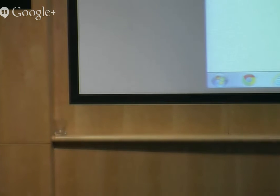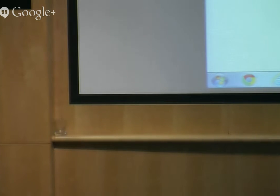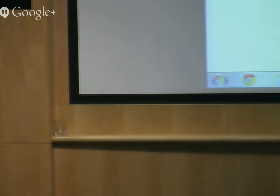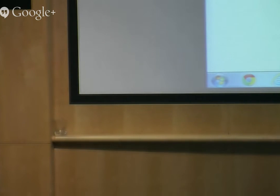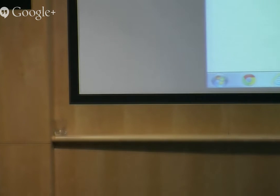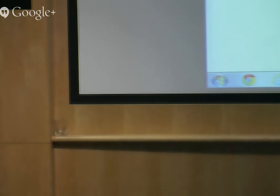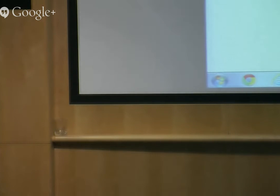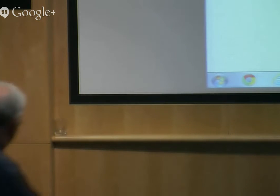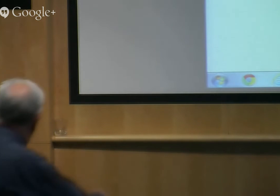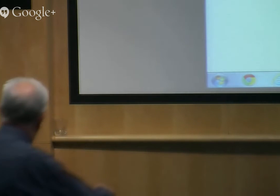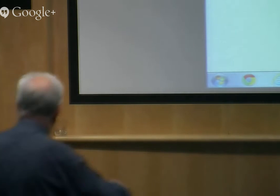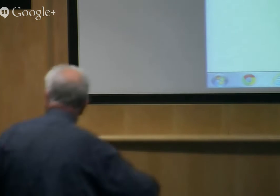this.